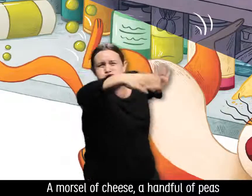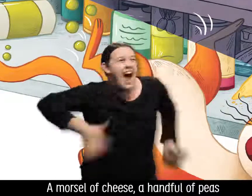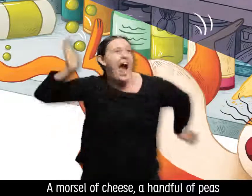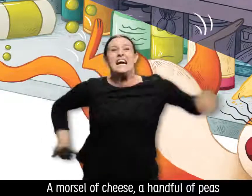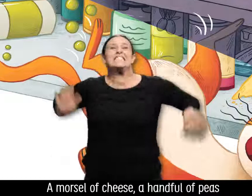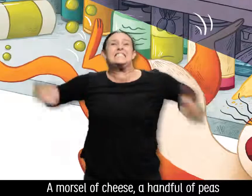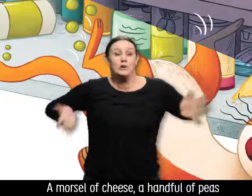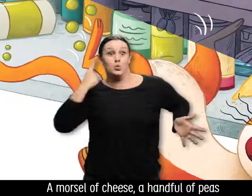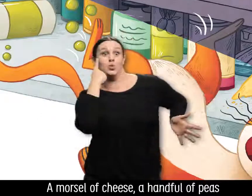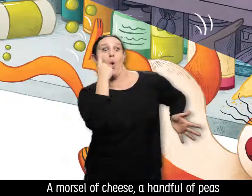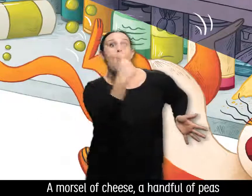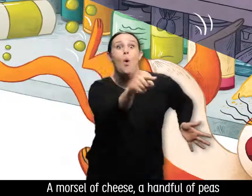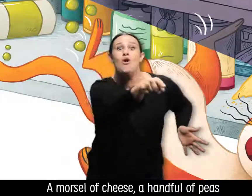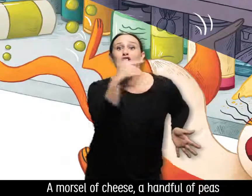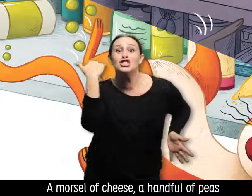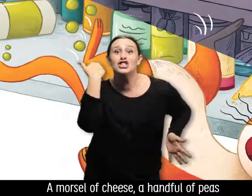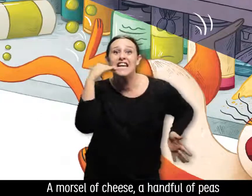a morsel of cheese